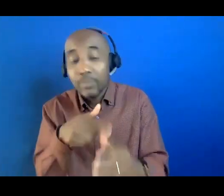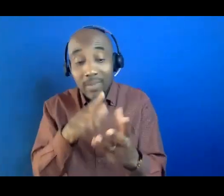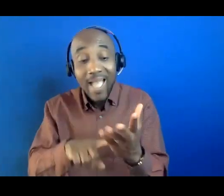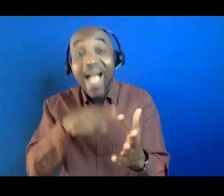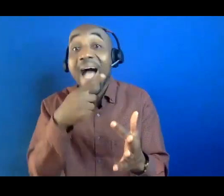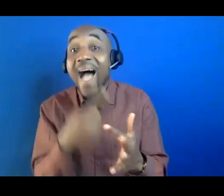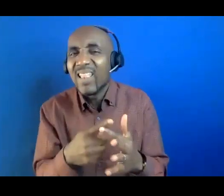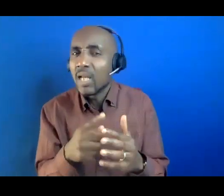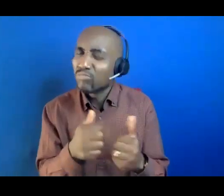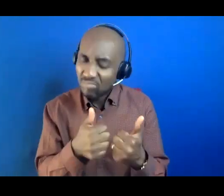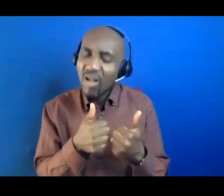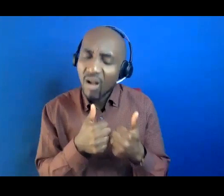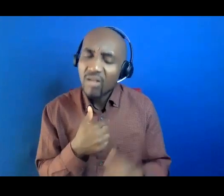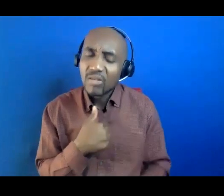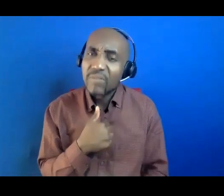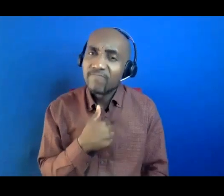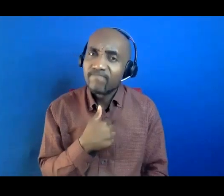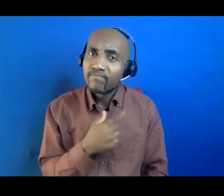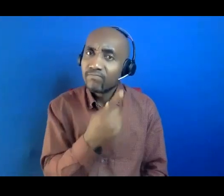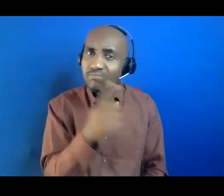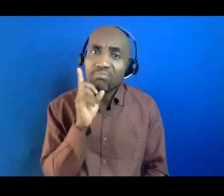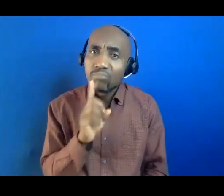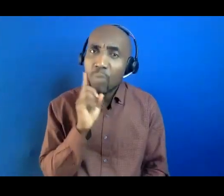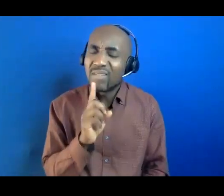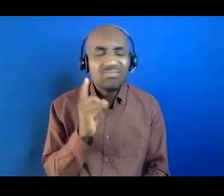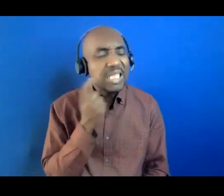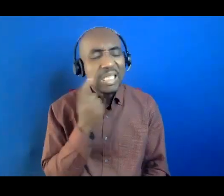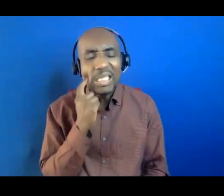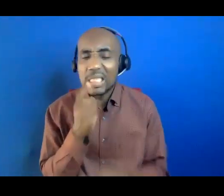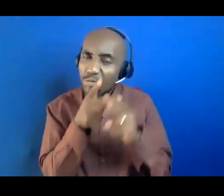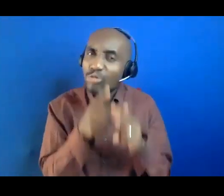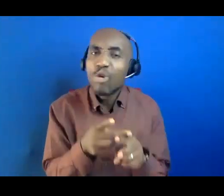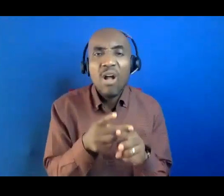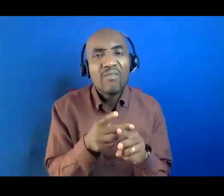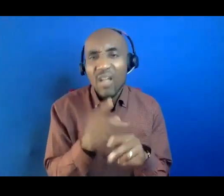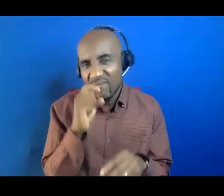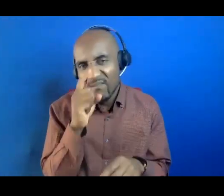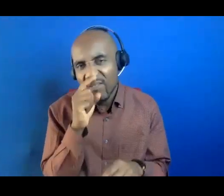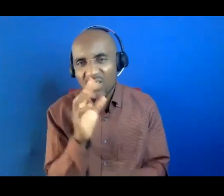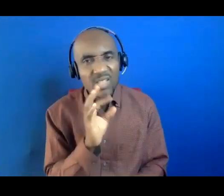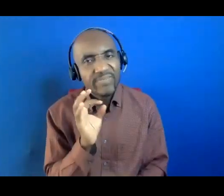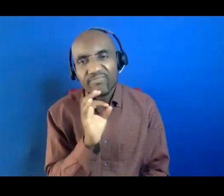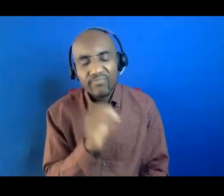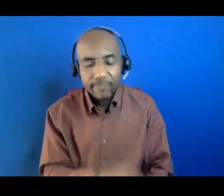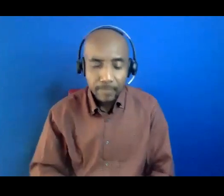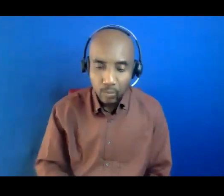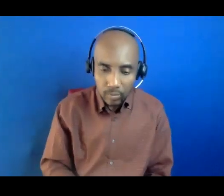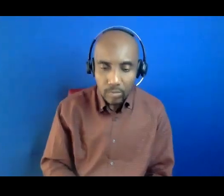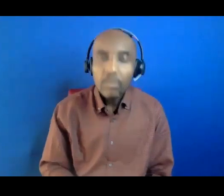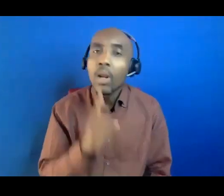Alex was really kind to me. And she was just so easy to look after. And one